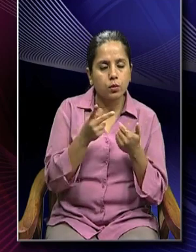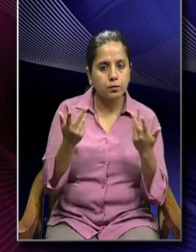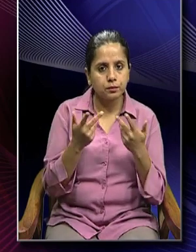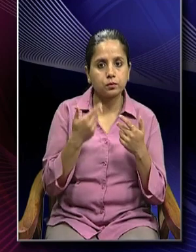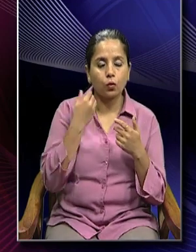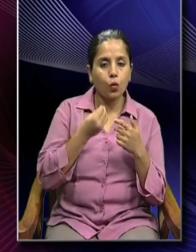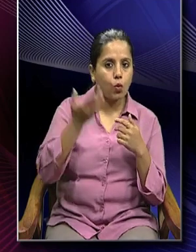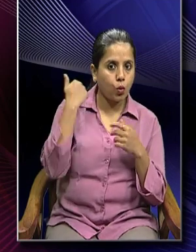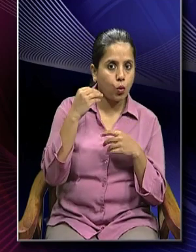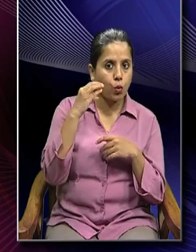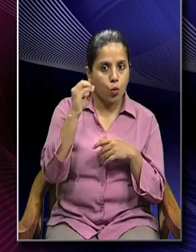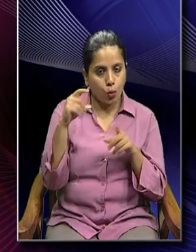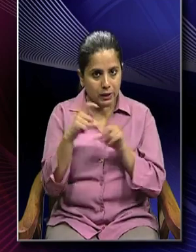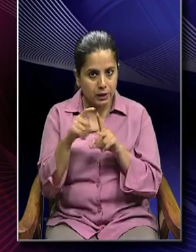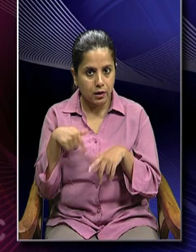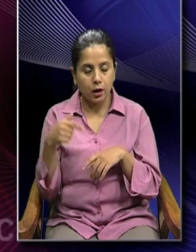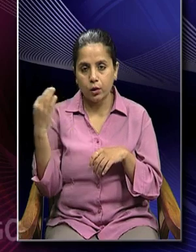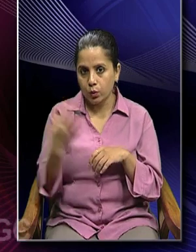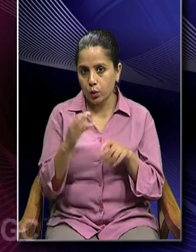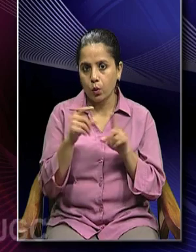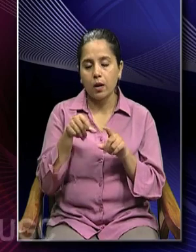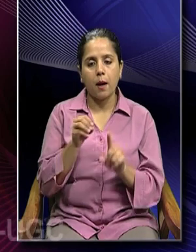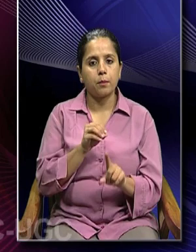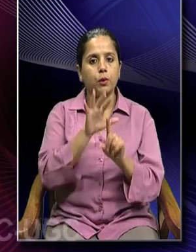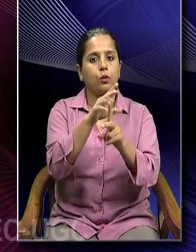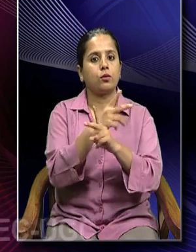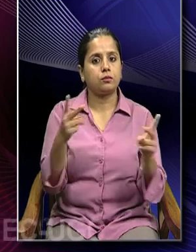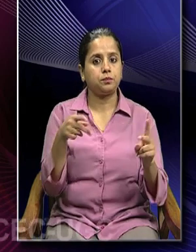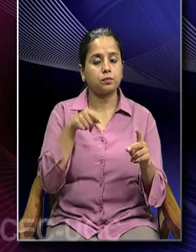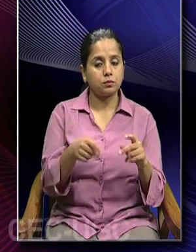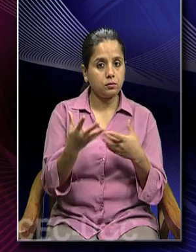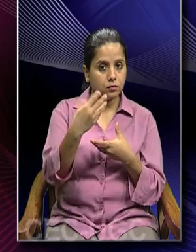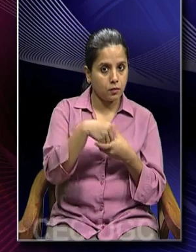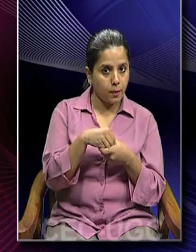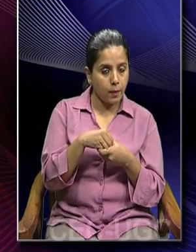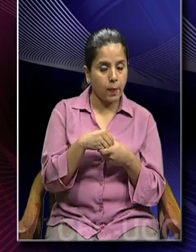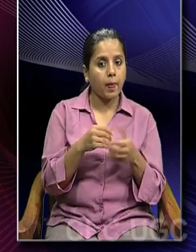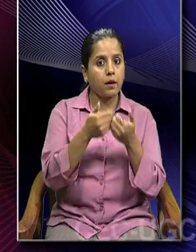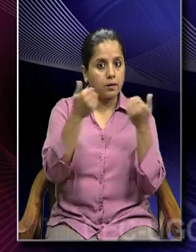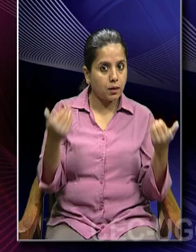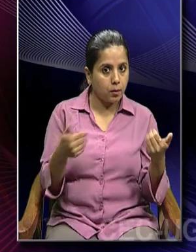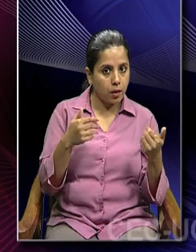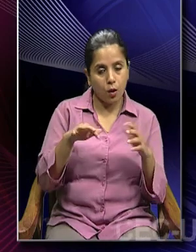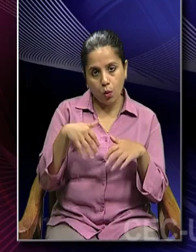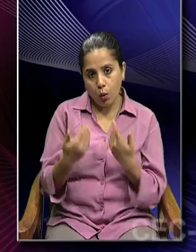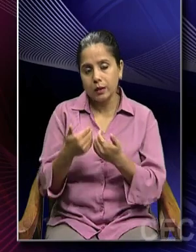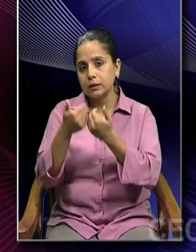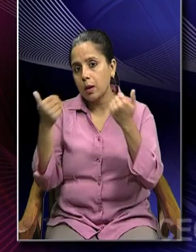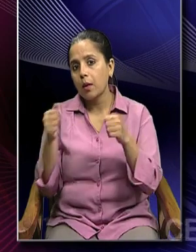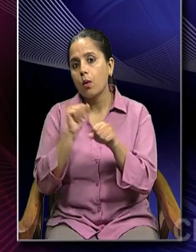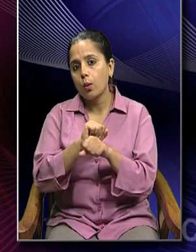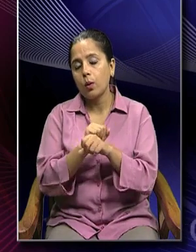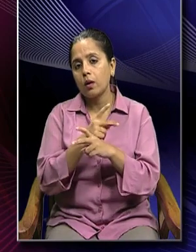old OD and new OD is of approach, of either including sacred word or excluding sacred word. This is